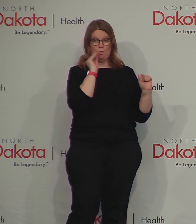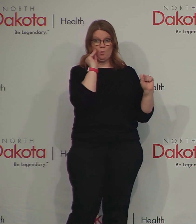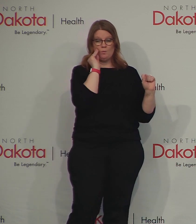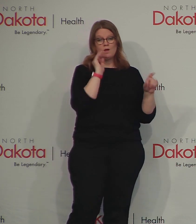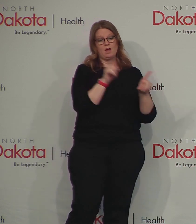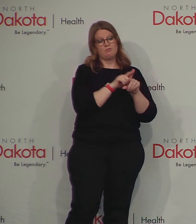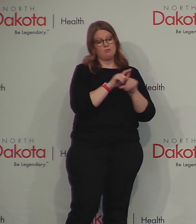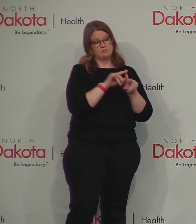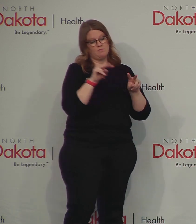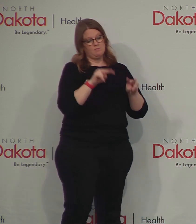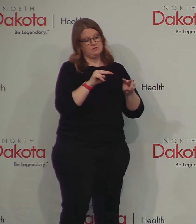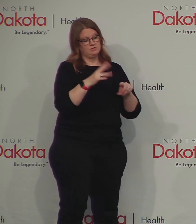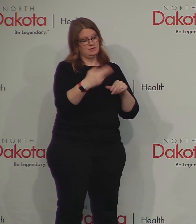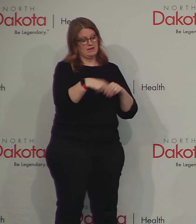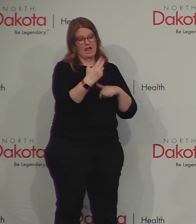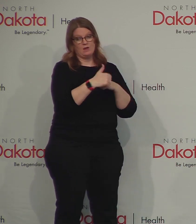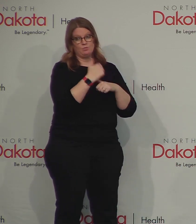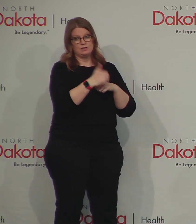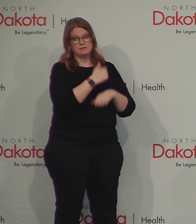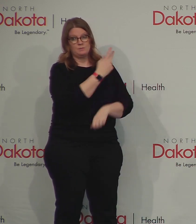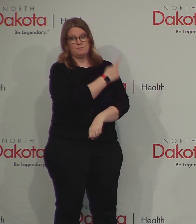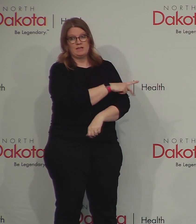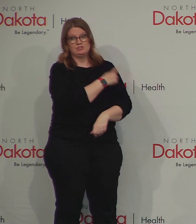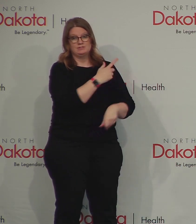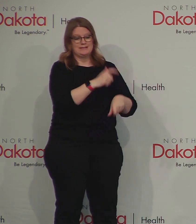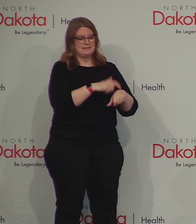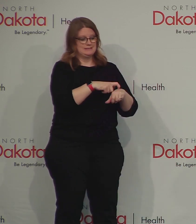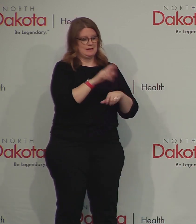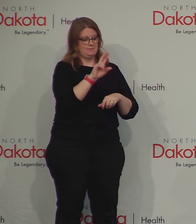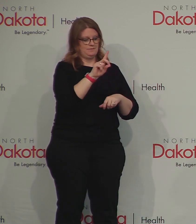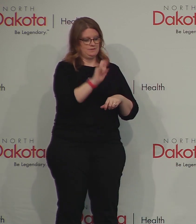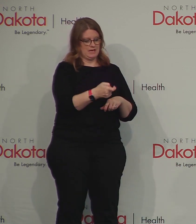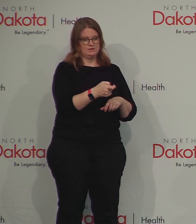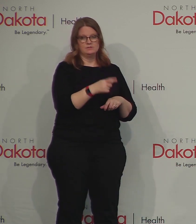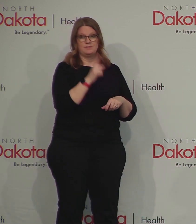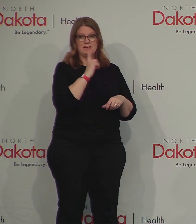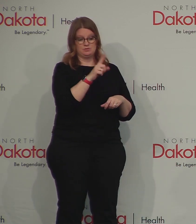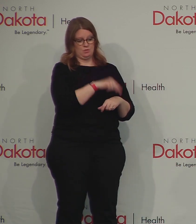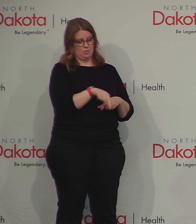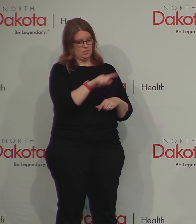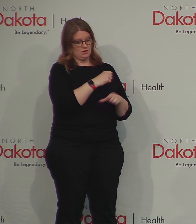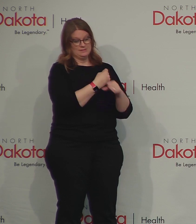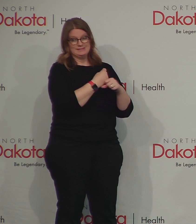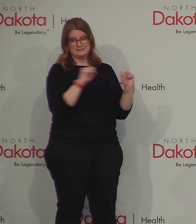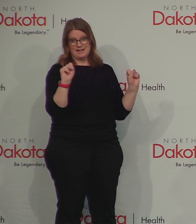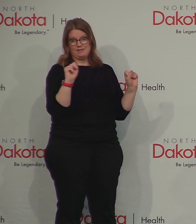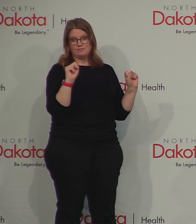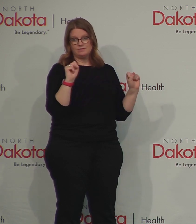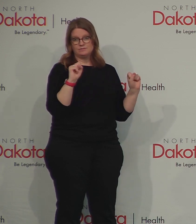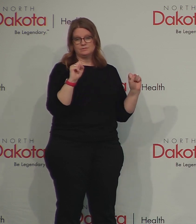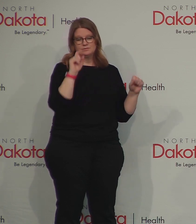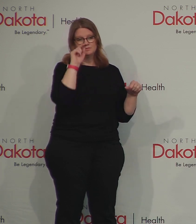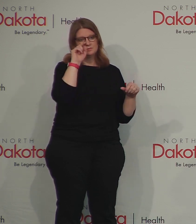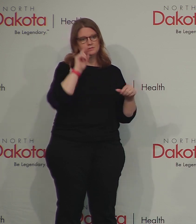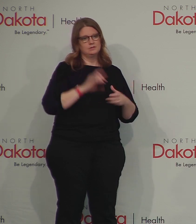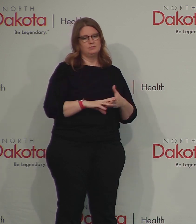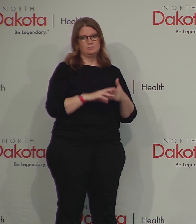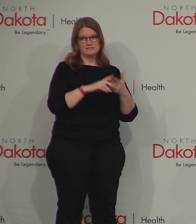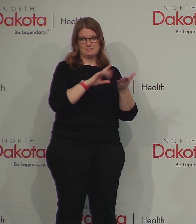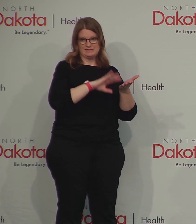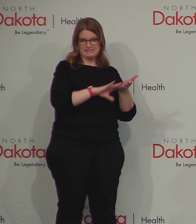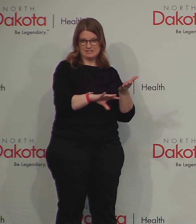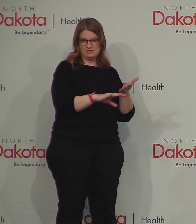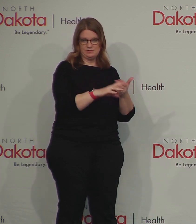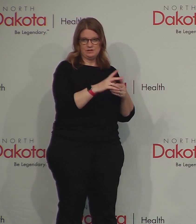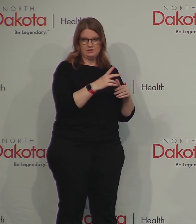as to monitor high-risk patients at the time of diagnosis to make sure they're safe out of the hospital. So, how does